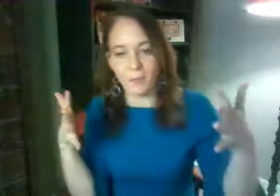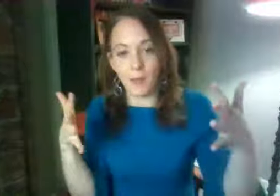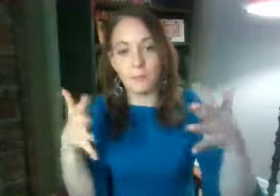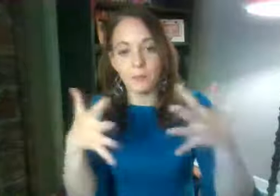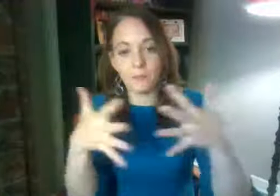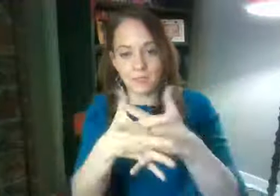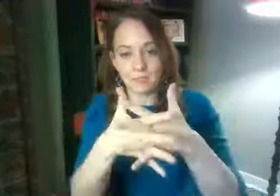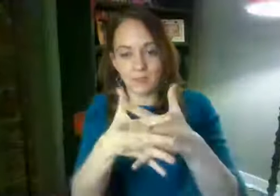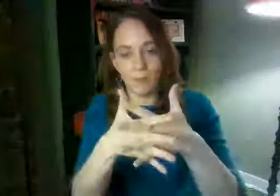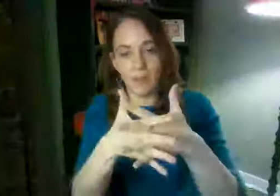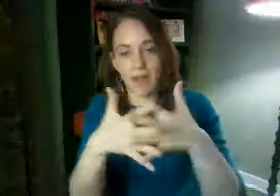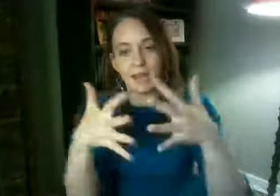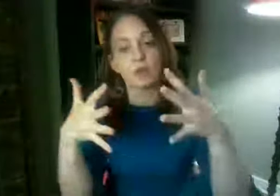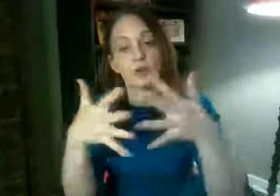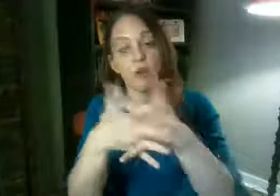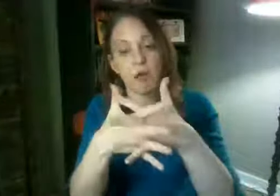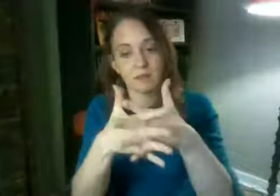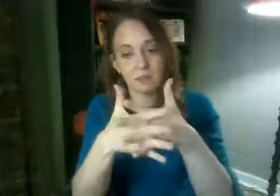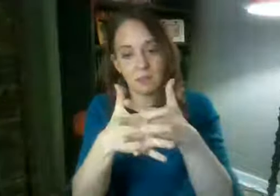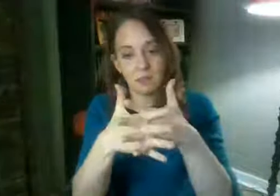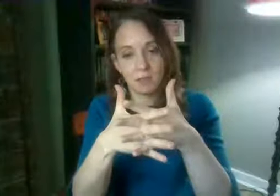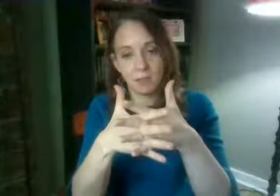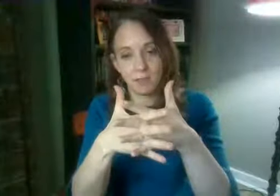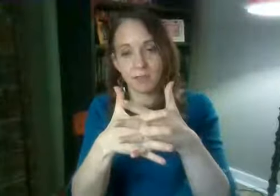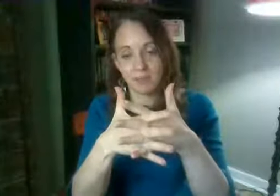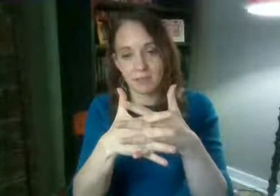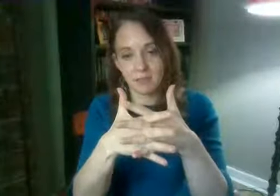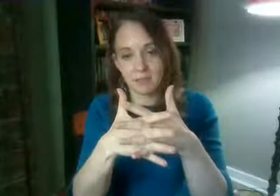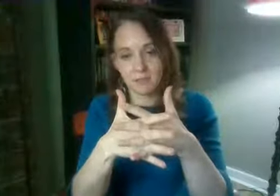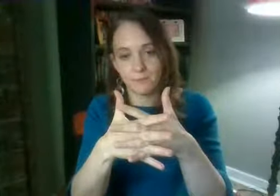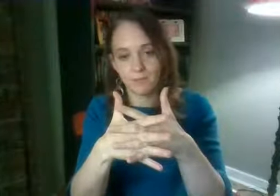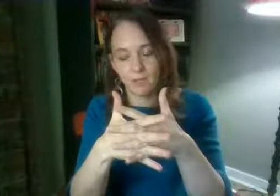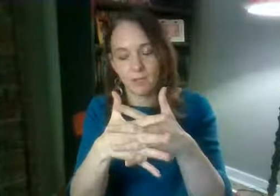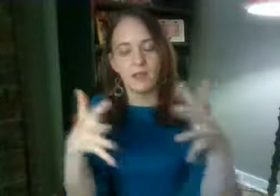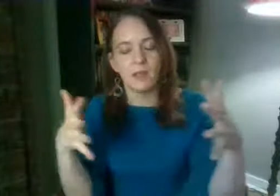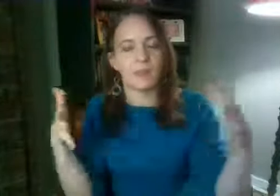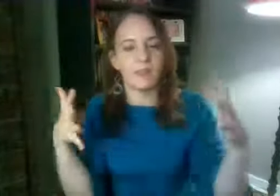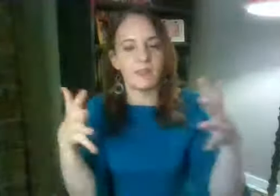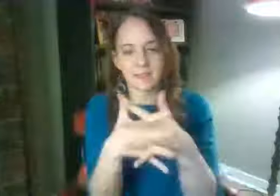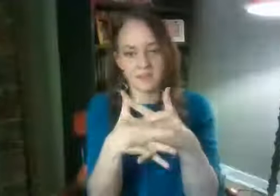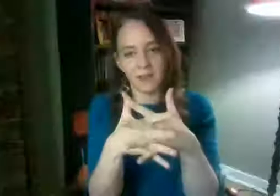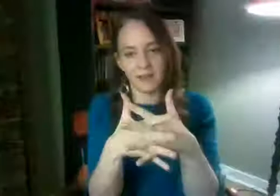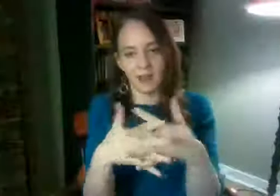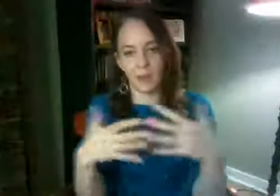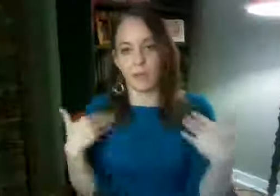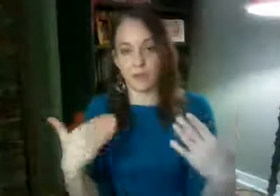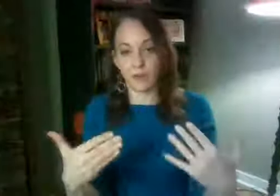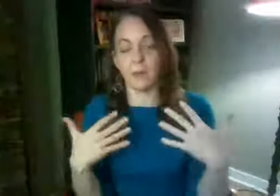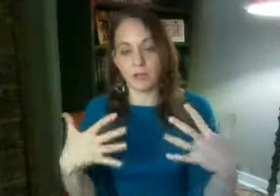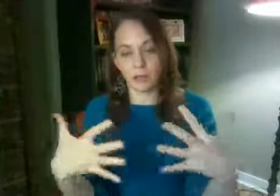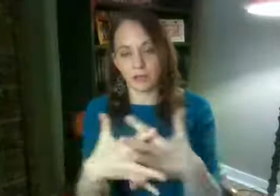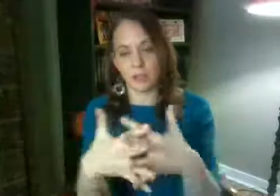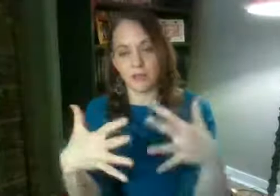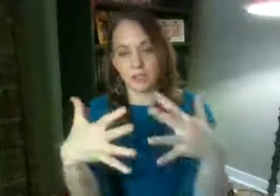and my movement is to come in and to cross my fingers like this, that sign up here in front of my shoulders or my